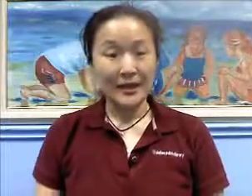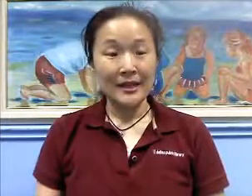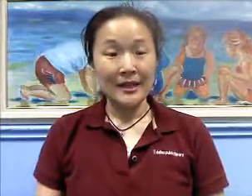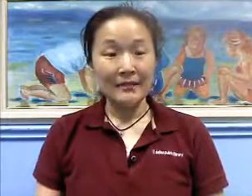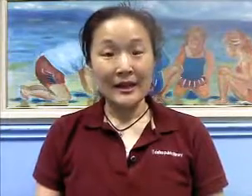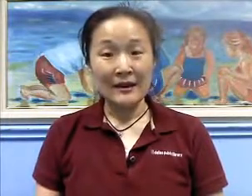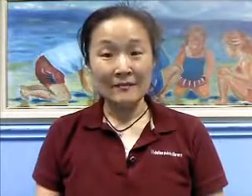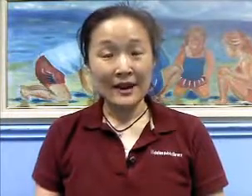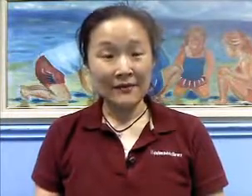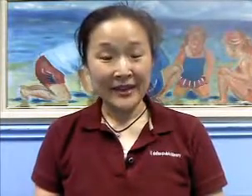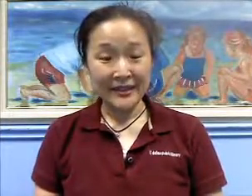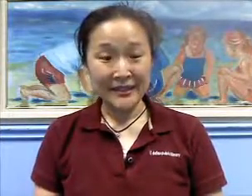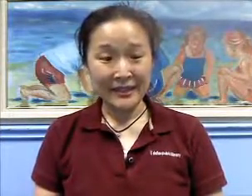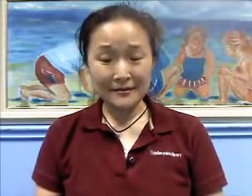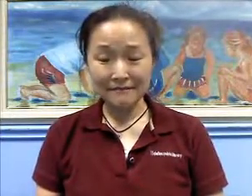And then we have Afghanistan.